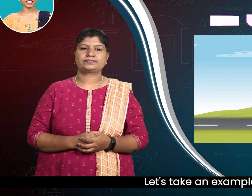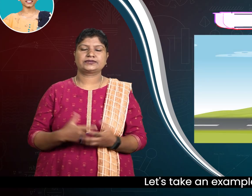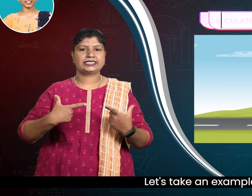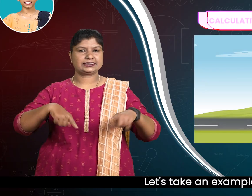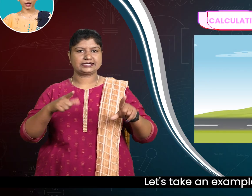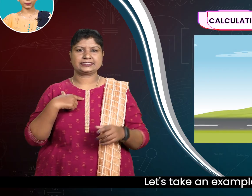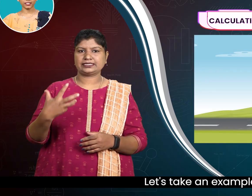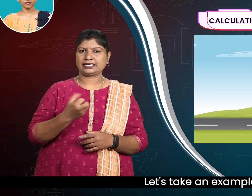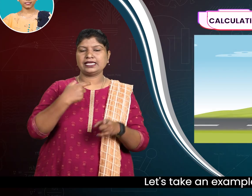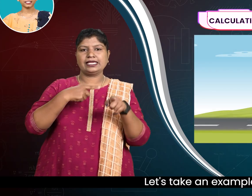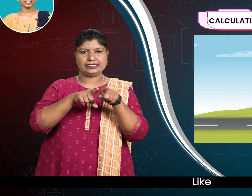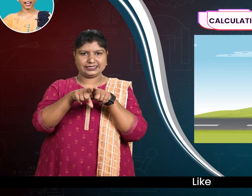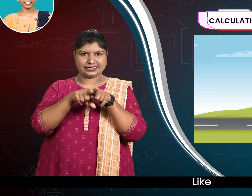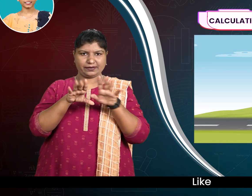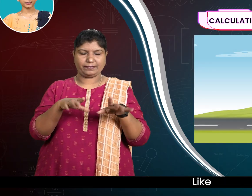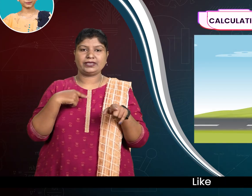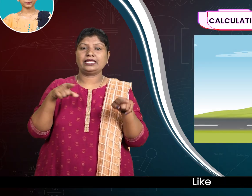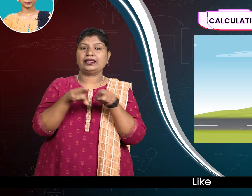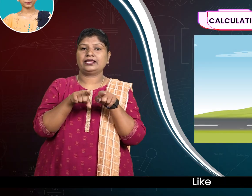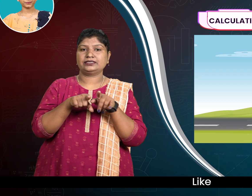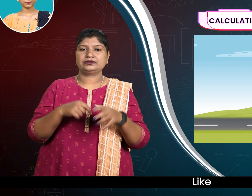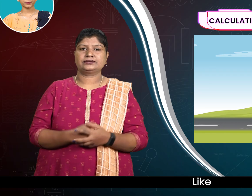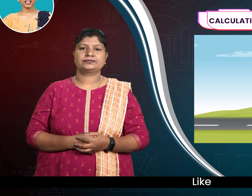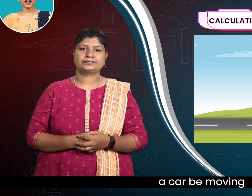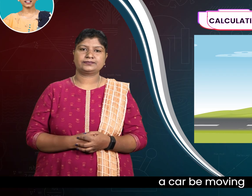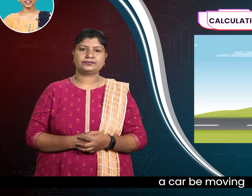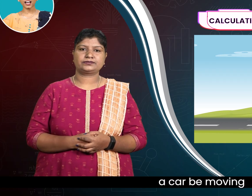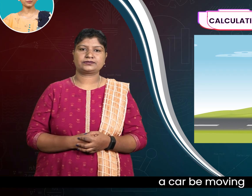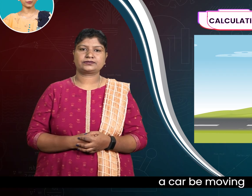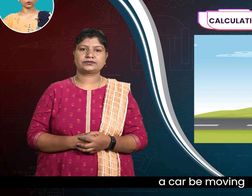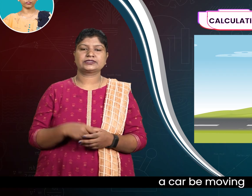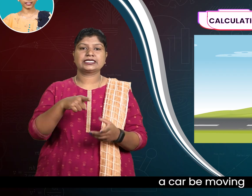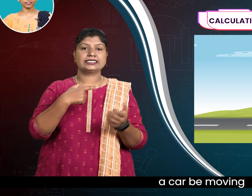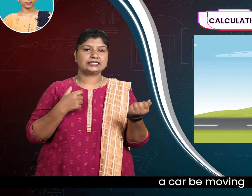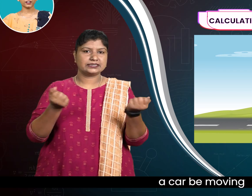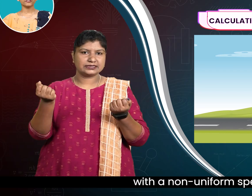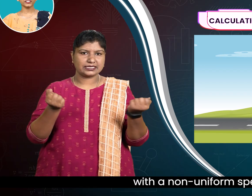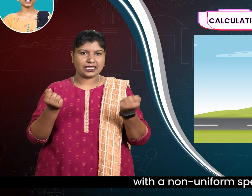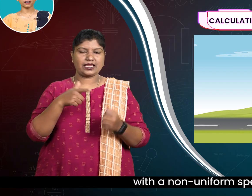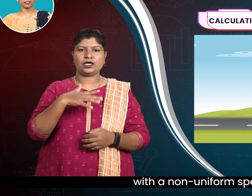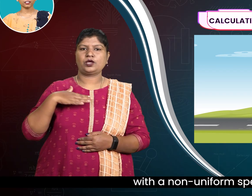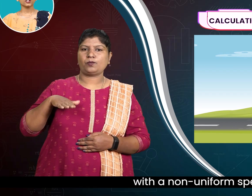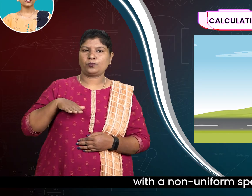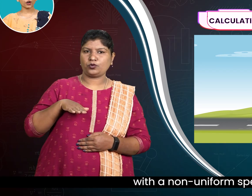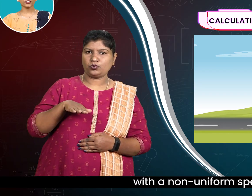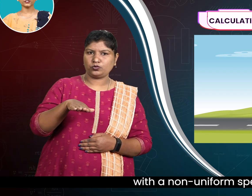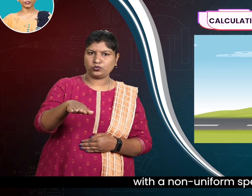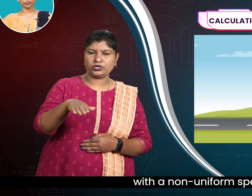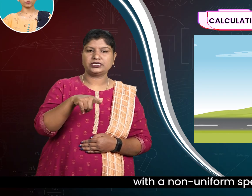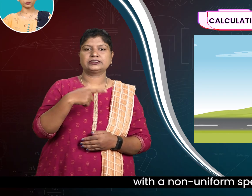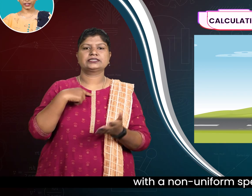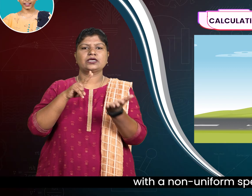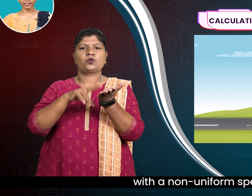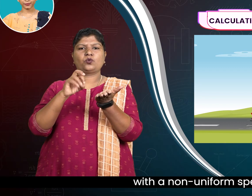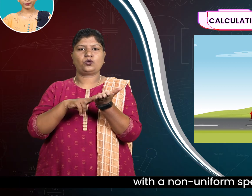Let's take an example like a car be moving with a